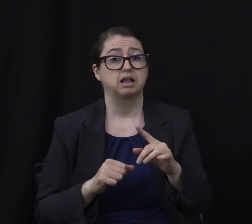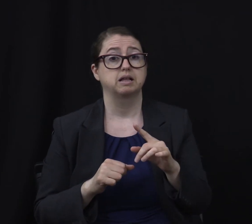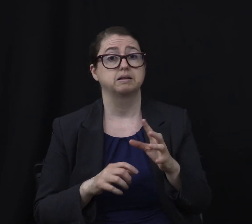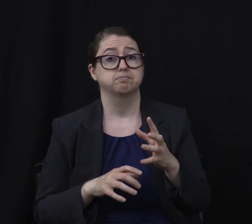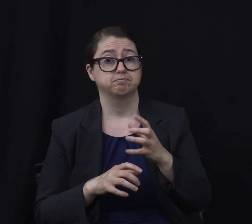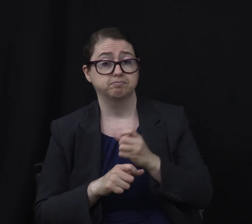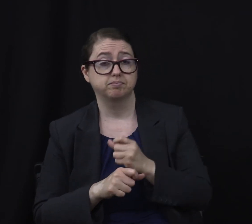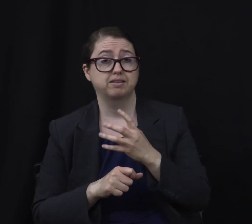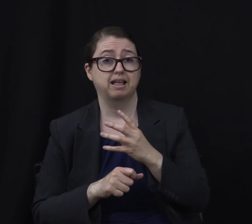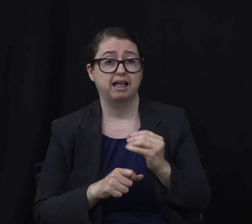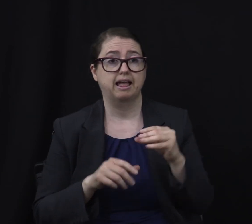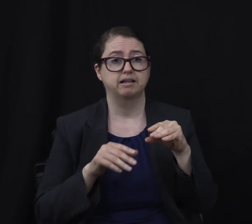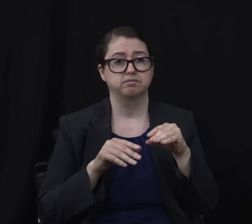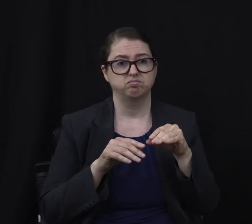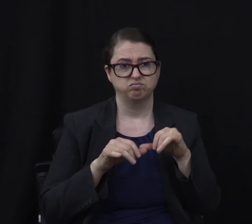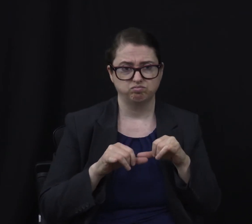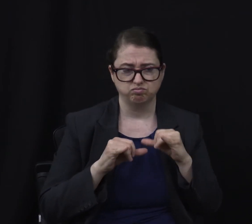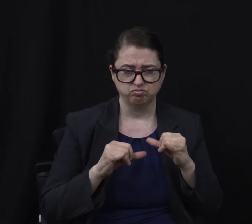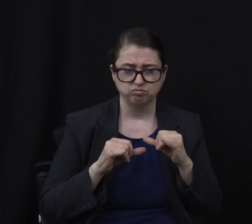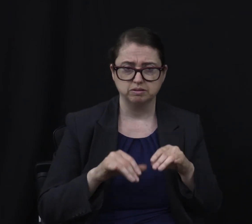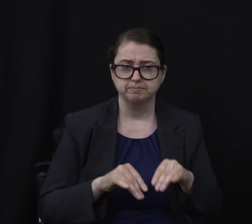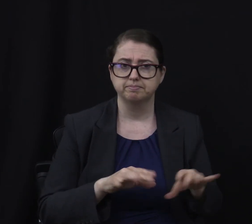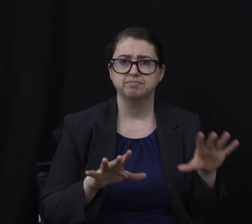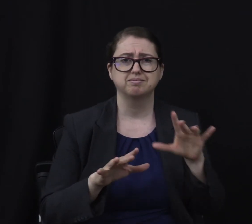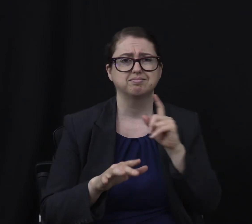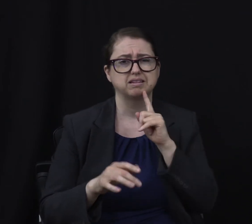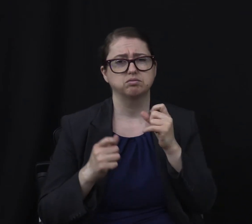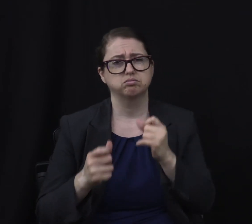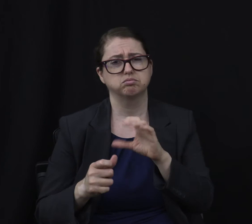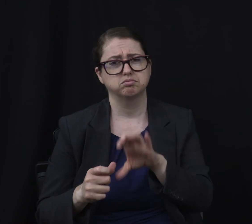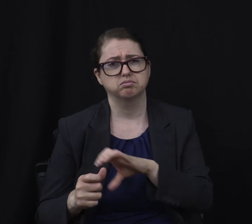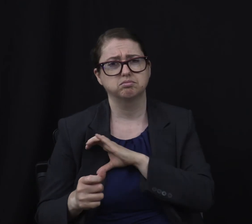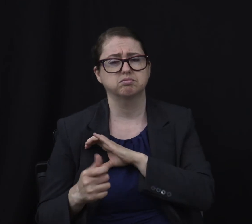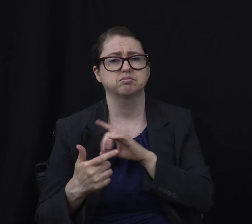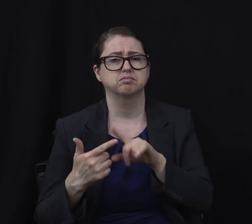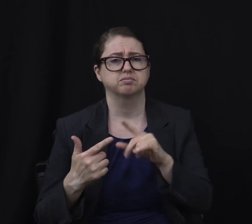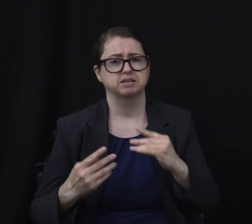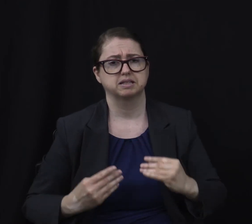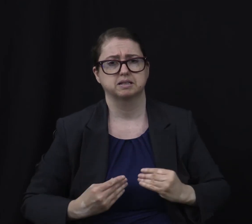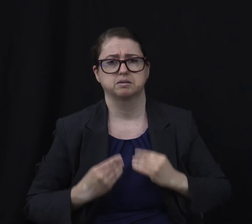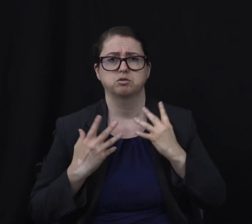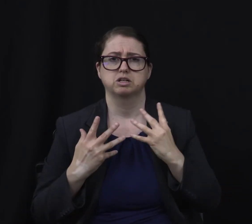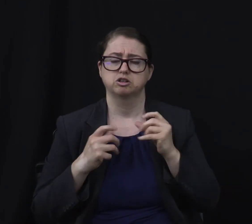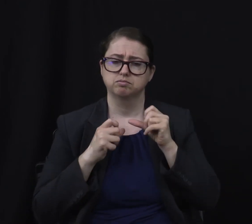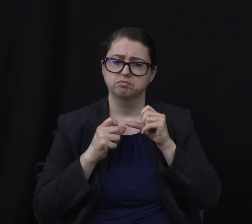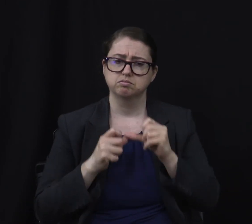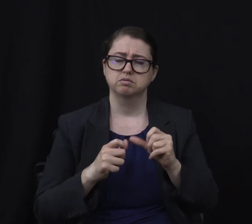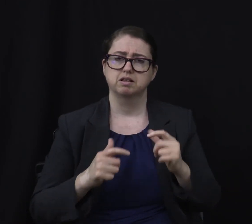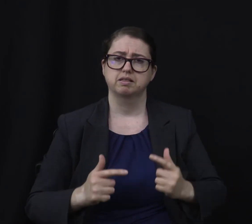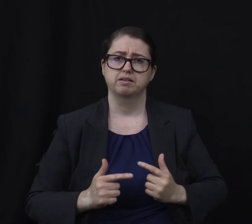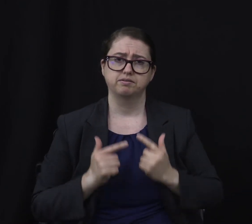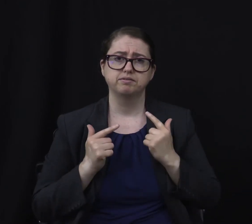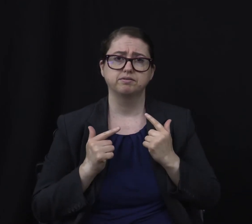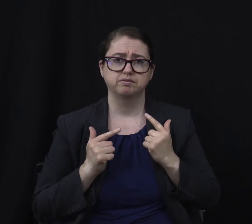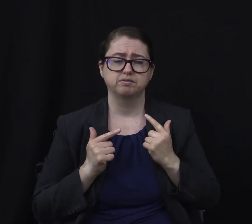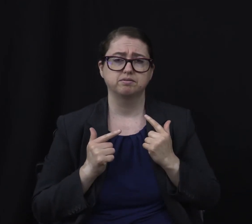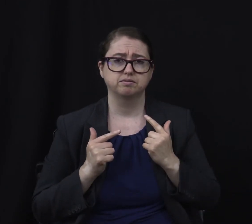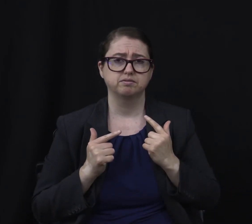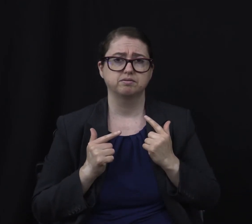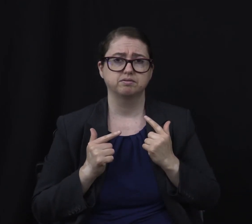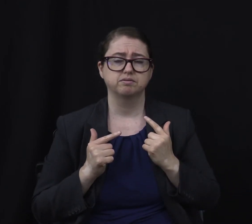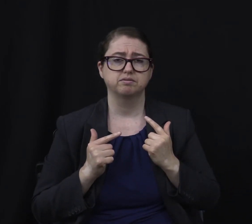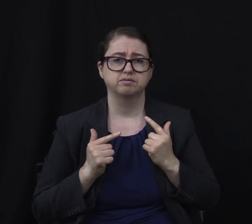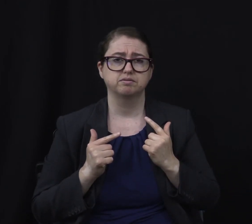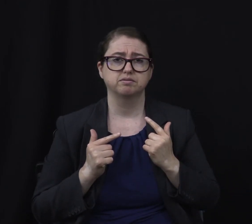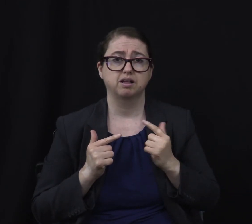they are to be the strength of character, the inspiration and sustenance of life. Nothing else can have